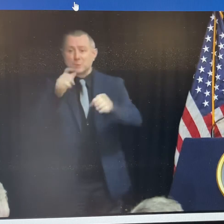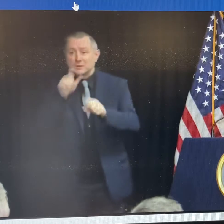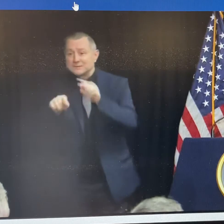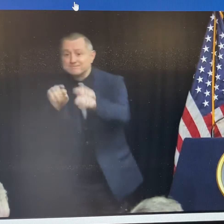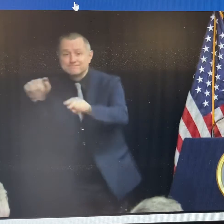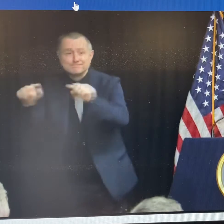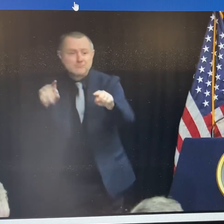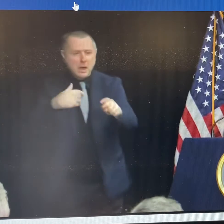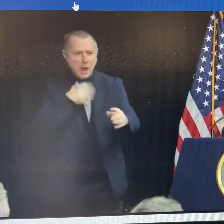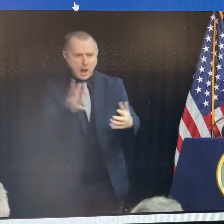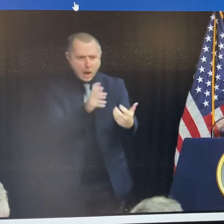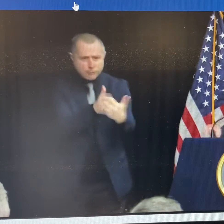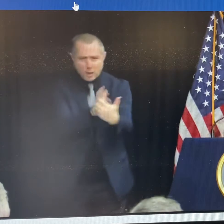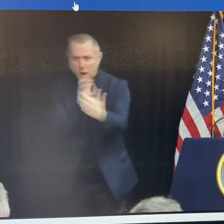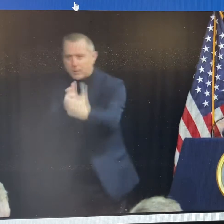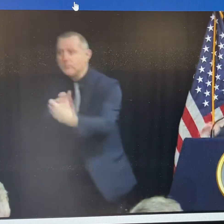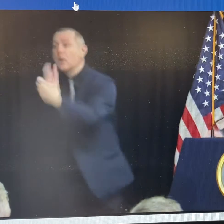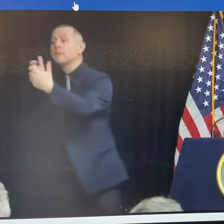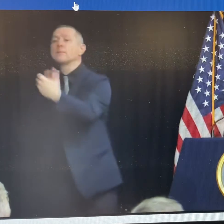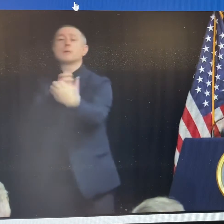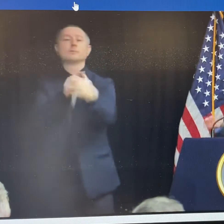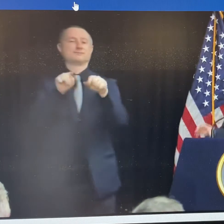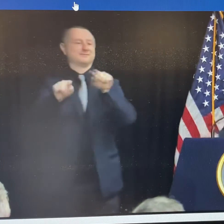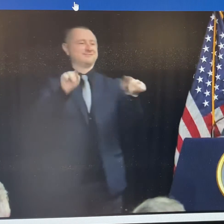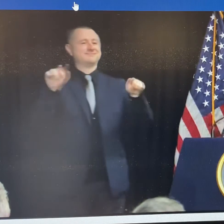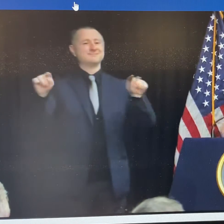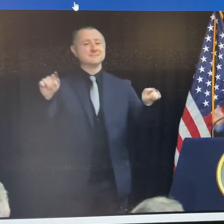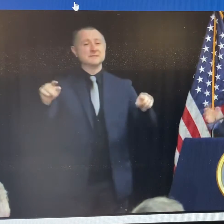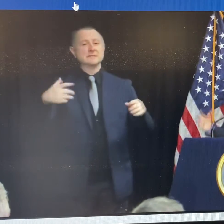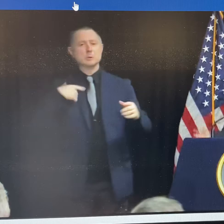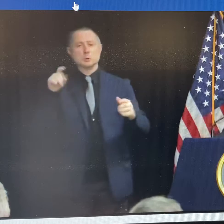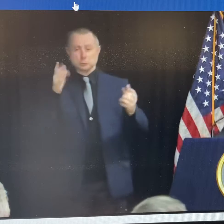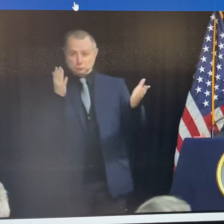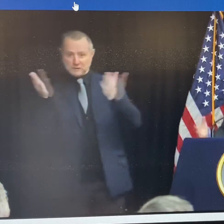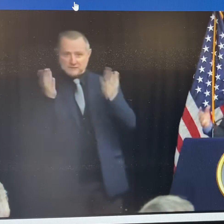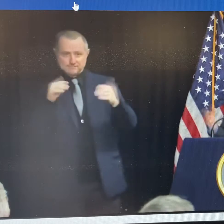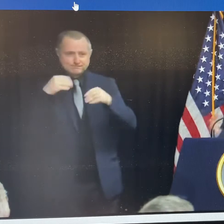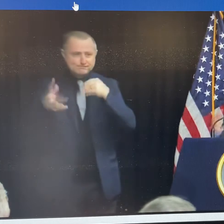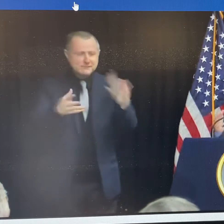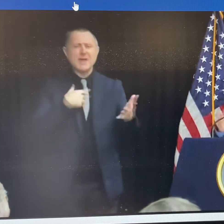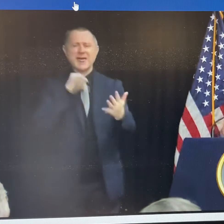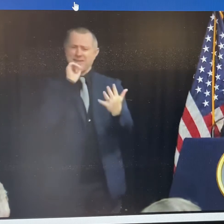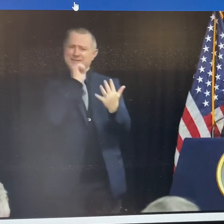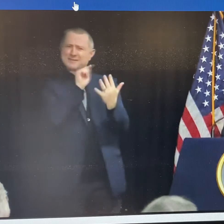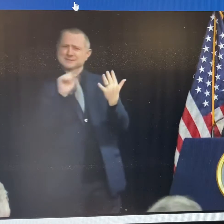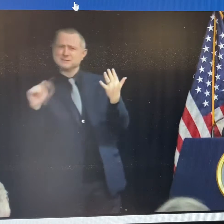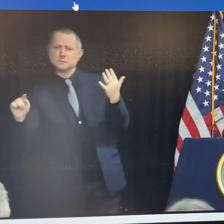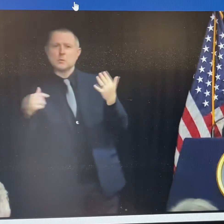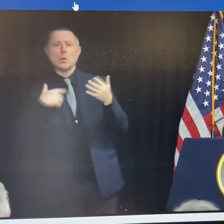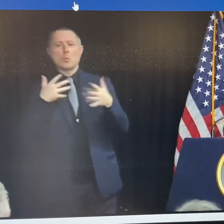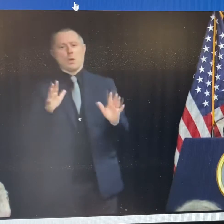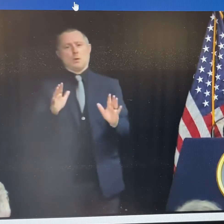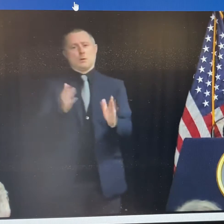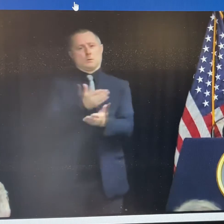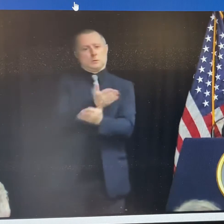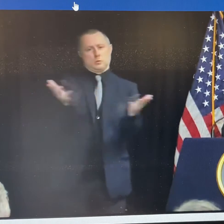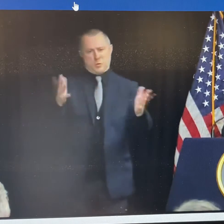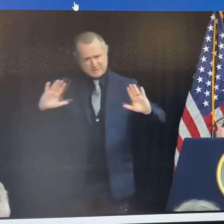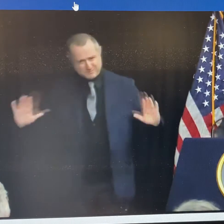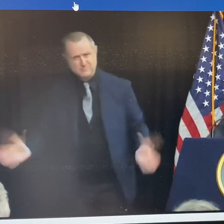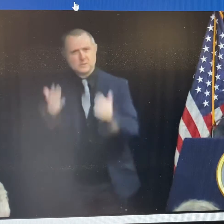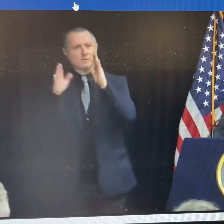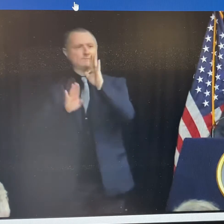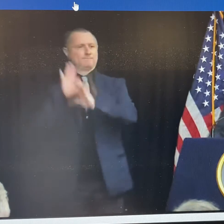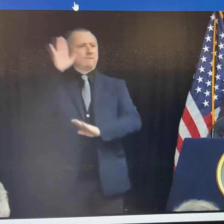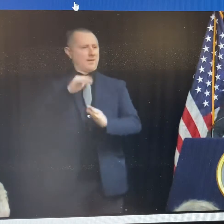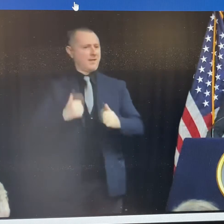their head, but a roof over their head and services sometimes that also allow them to excel in that environment. That